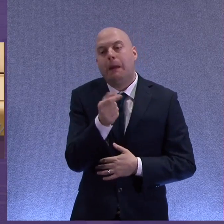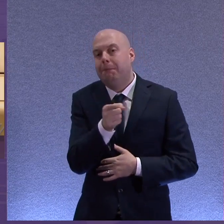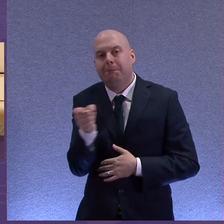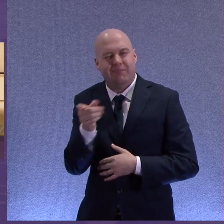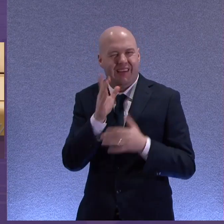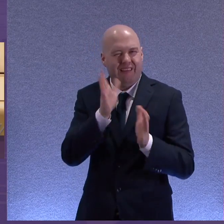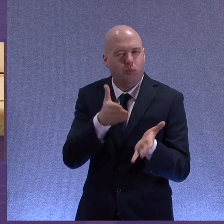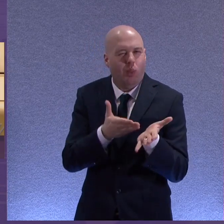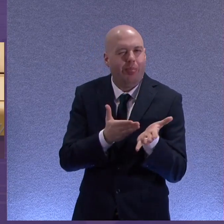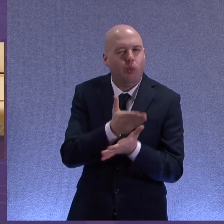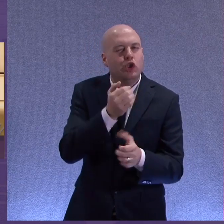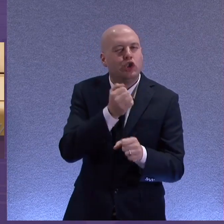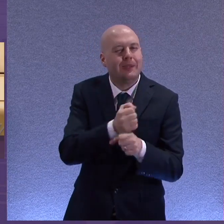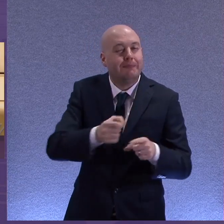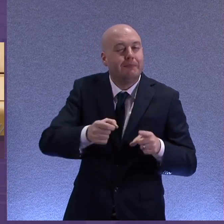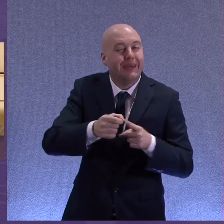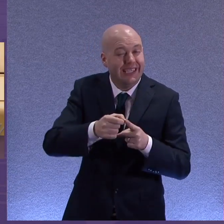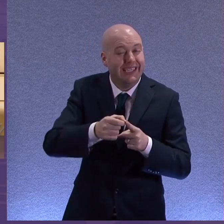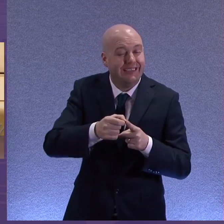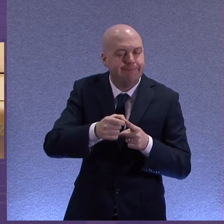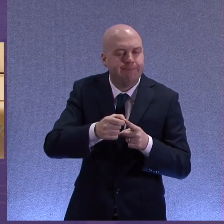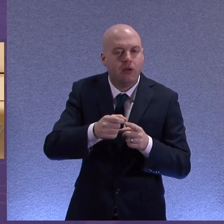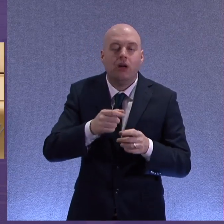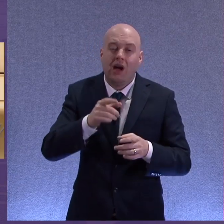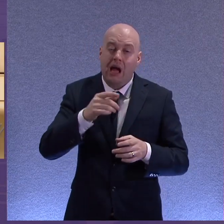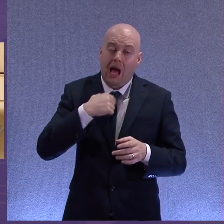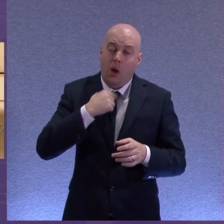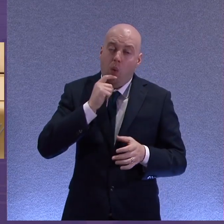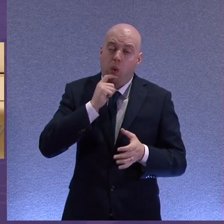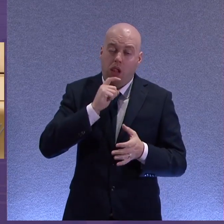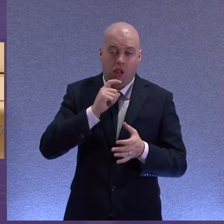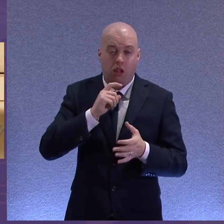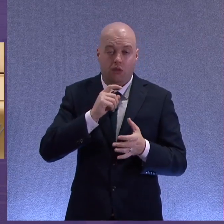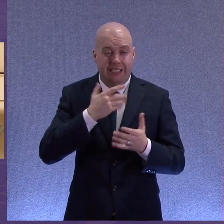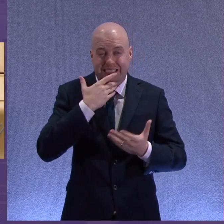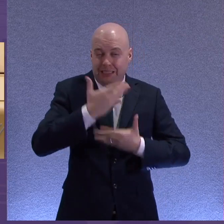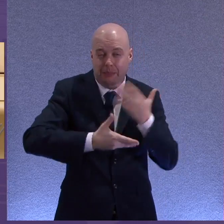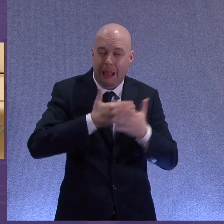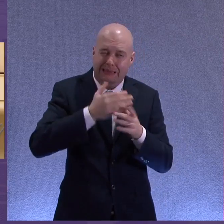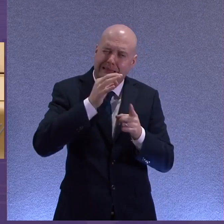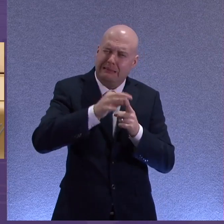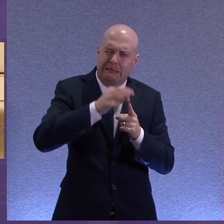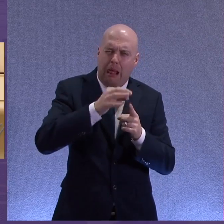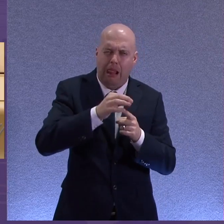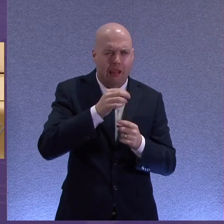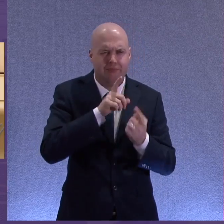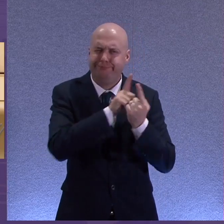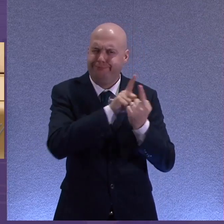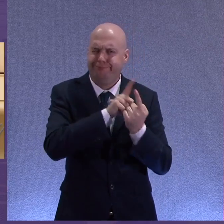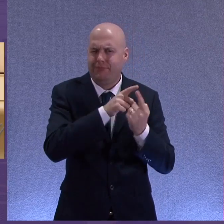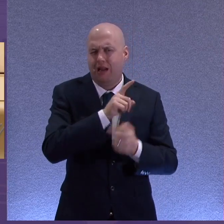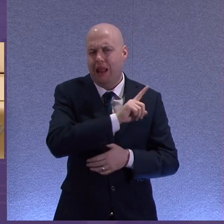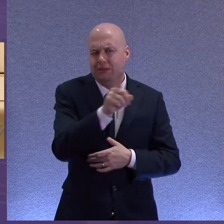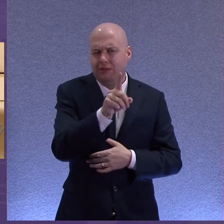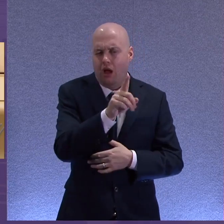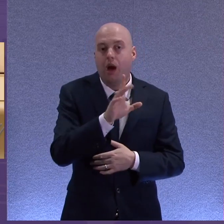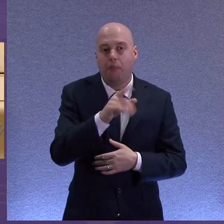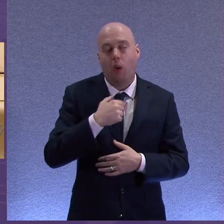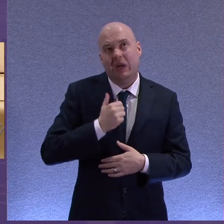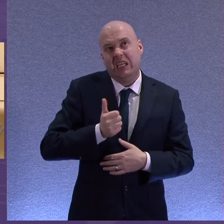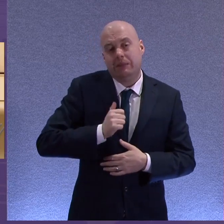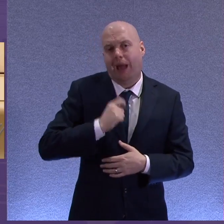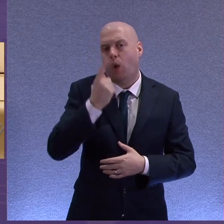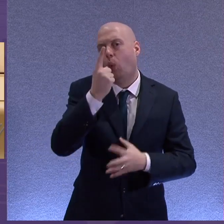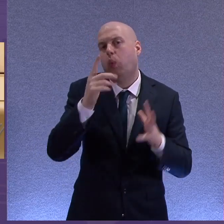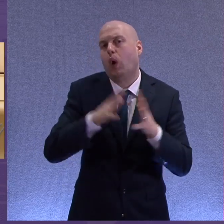GP. I'm happy to write to Ms Lennon and just explain the detail of that, but we anticipate that all of that work will be completed within a week. So by